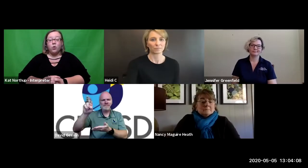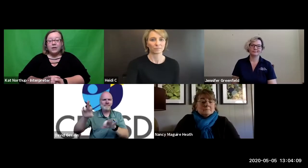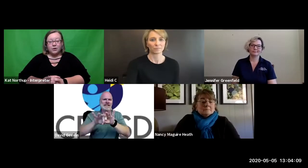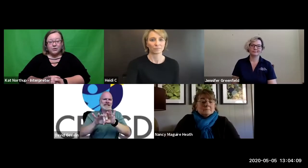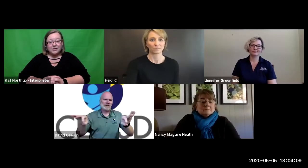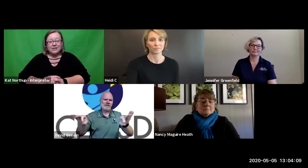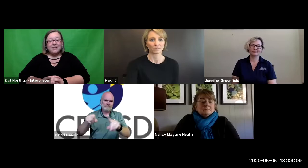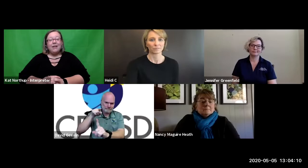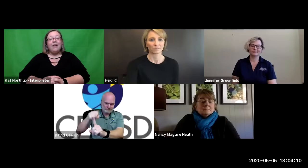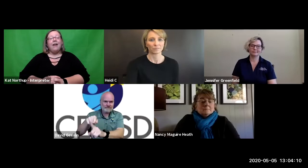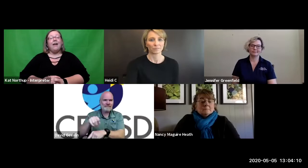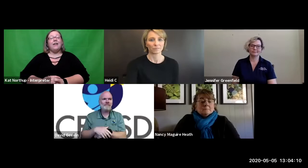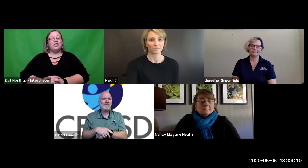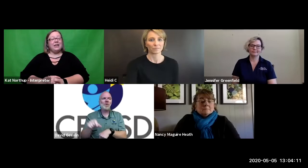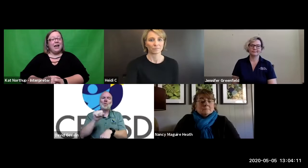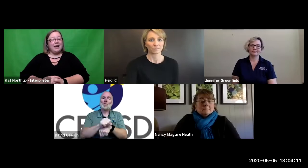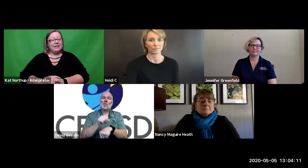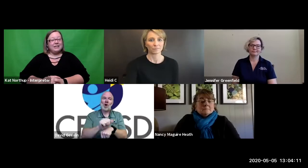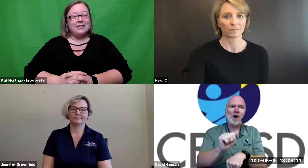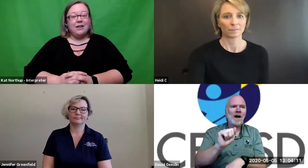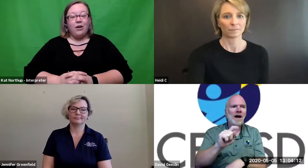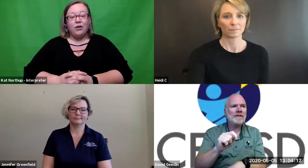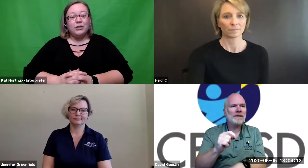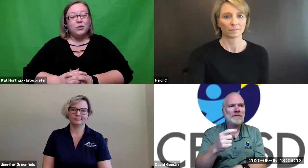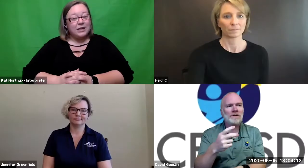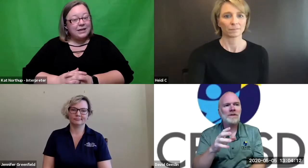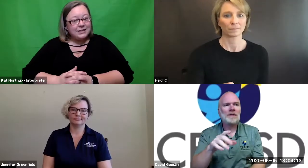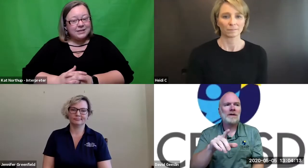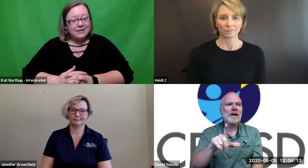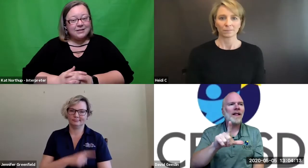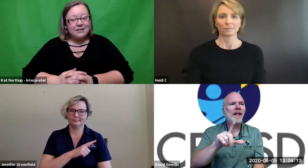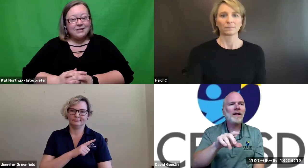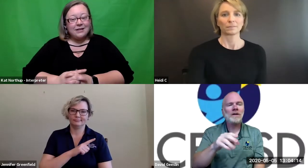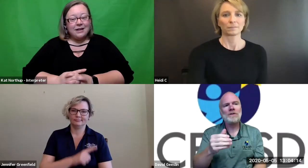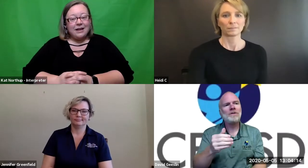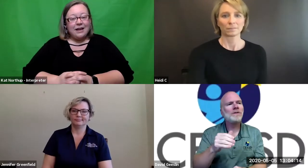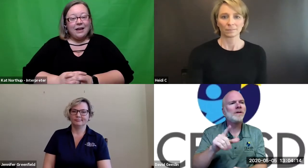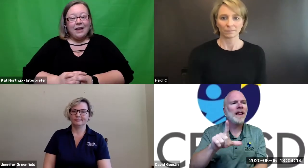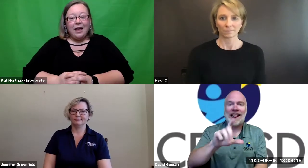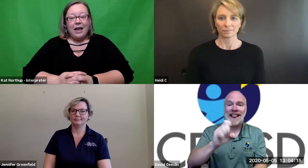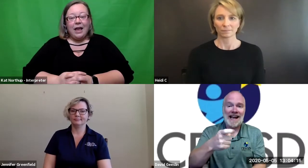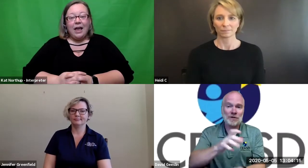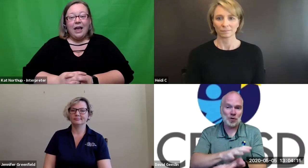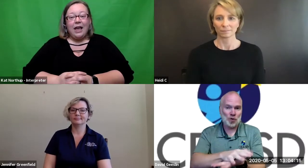for 4 years. She has her degrees